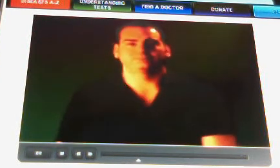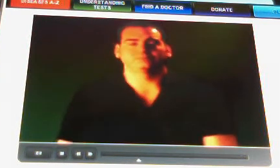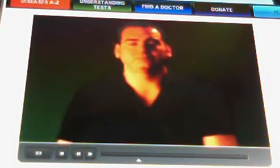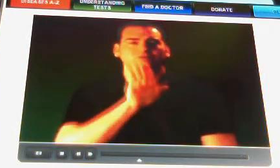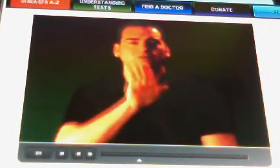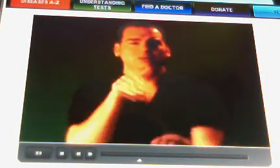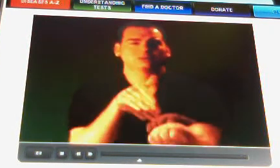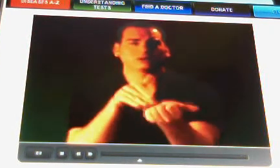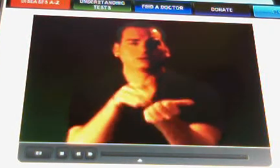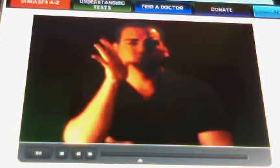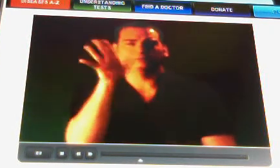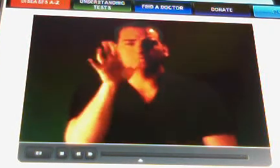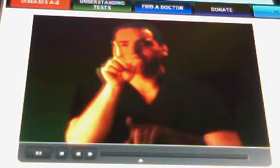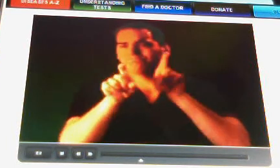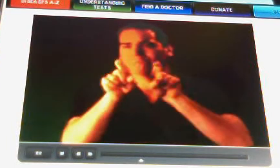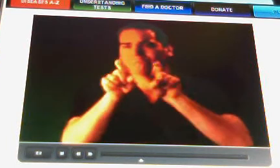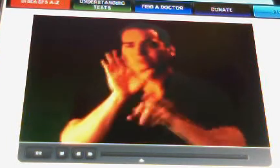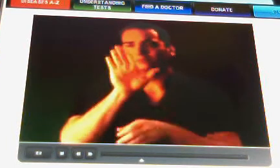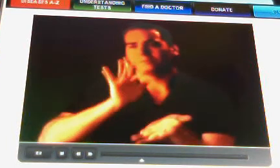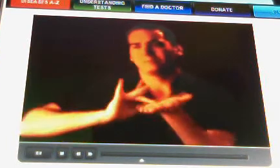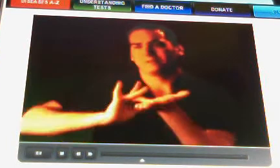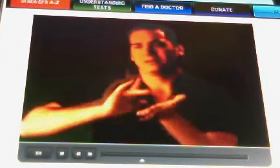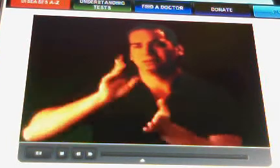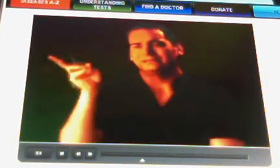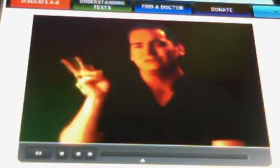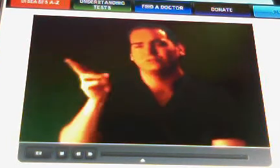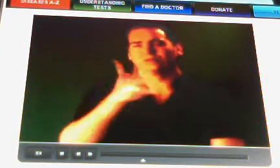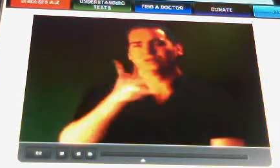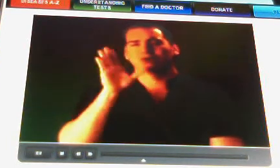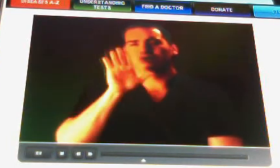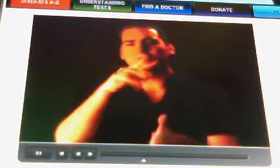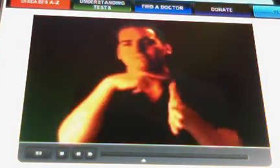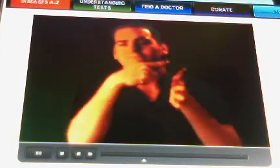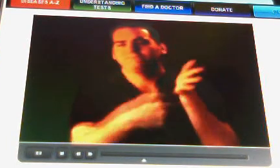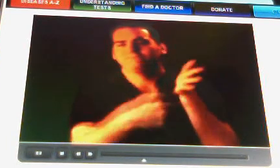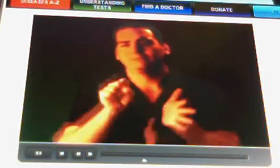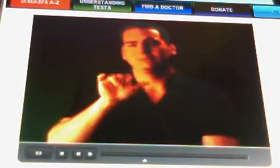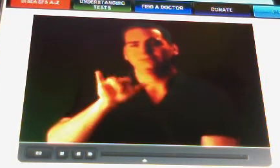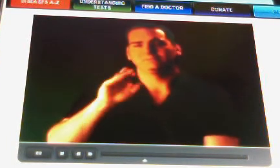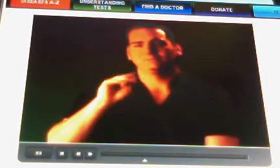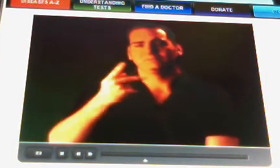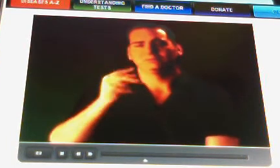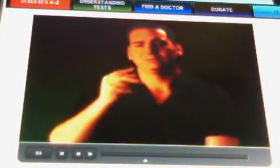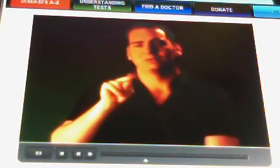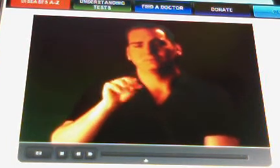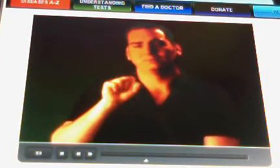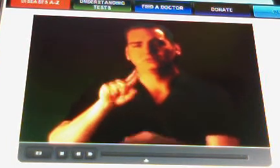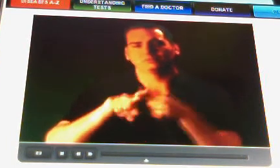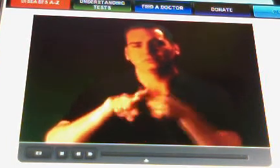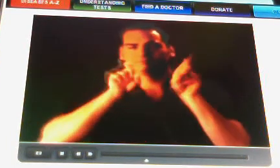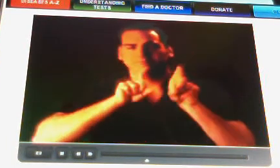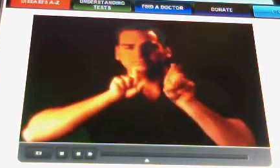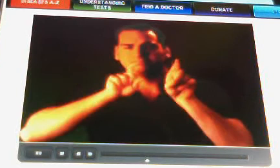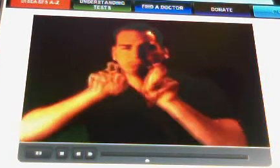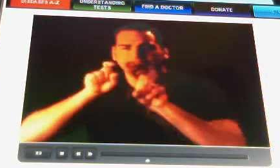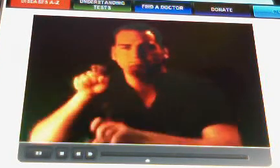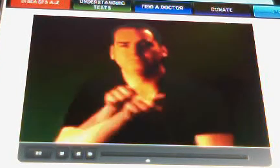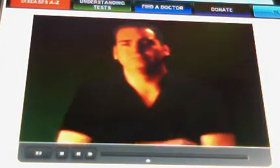Most people have no symptoms before being identified with diabetes.